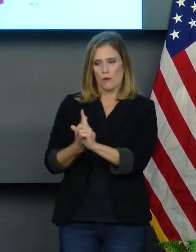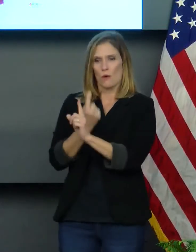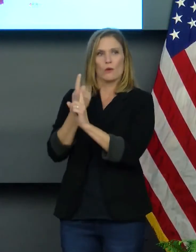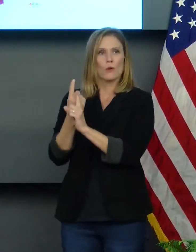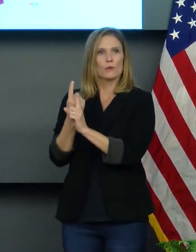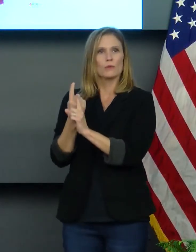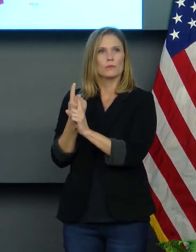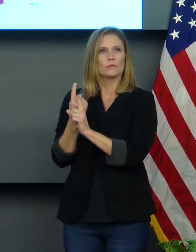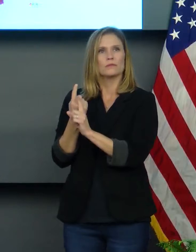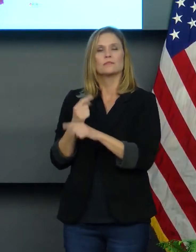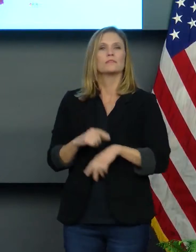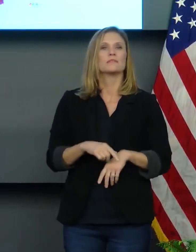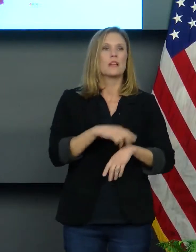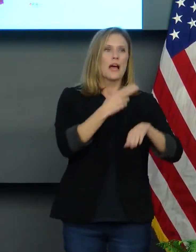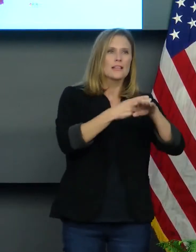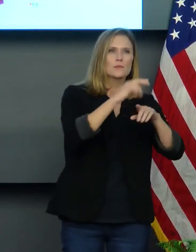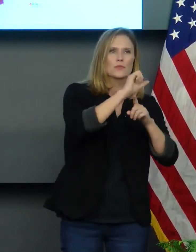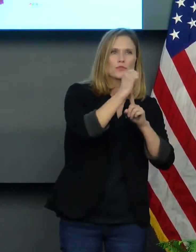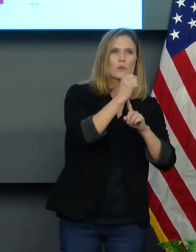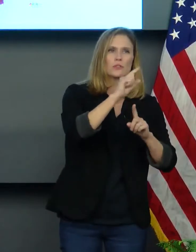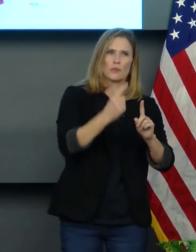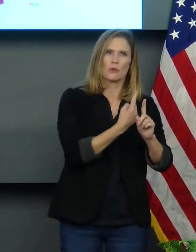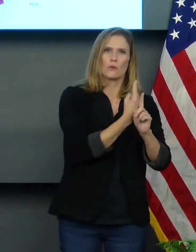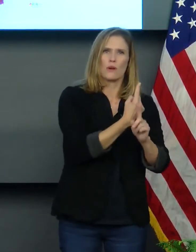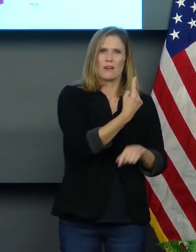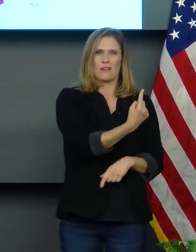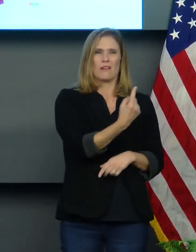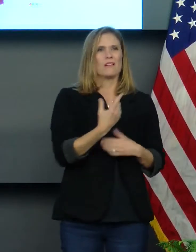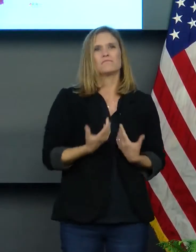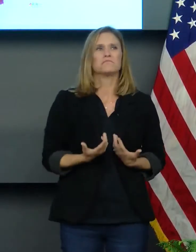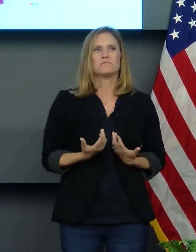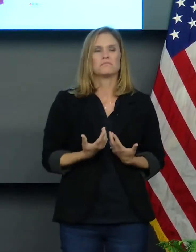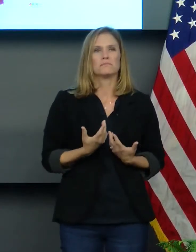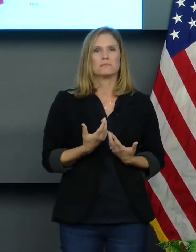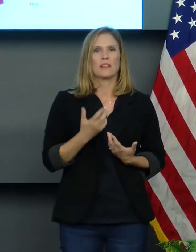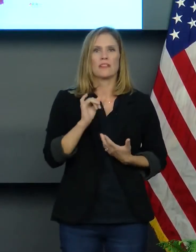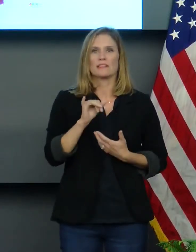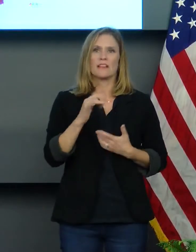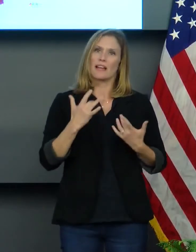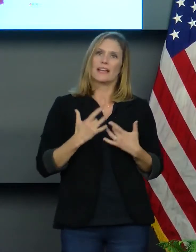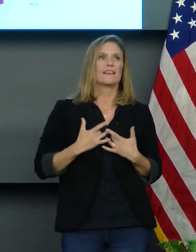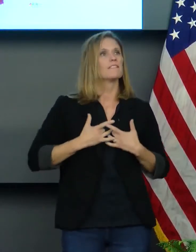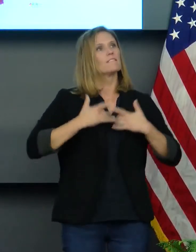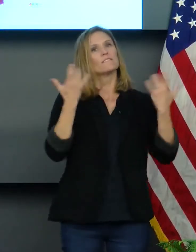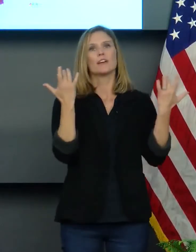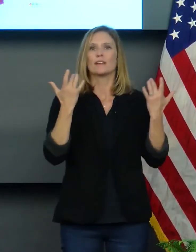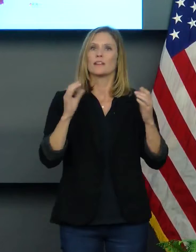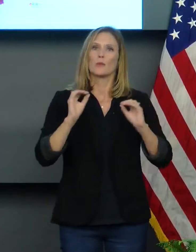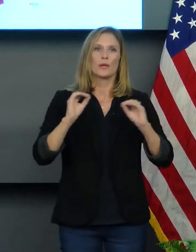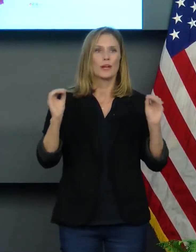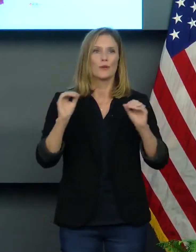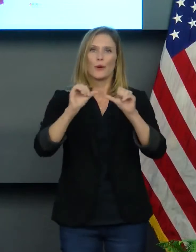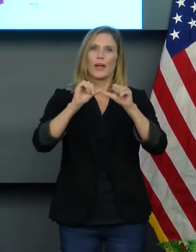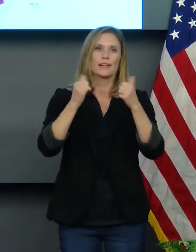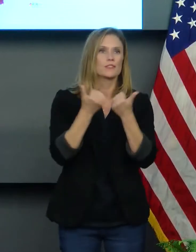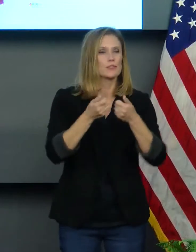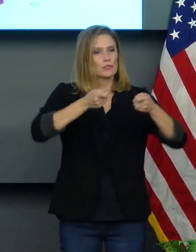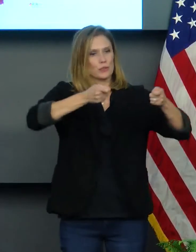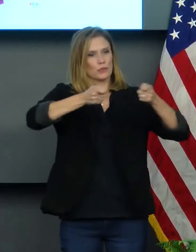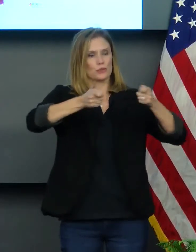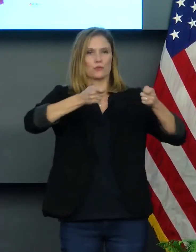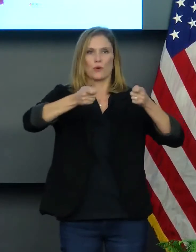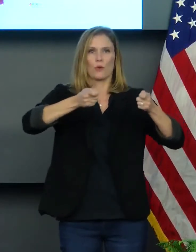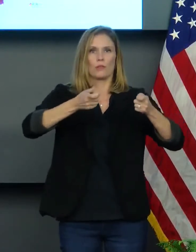This situation in the hospitals is not some type of event that we have no agency in controlling.